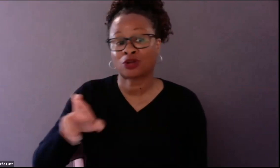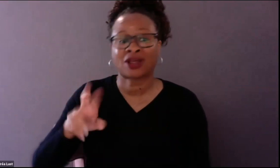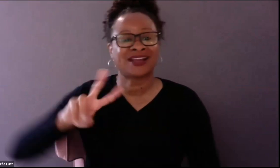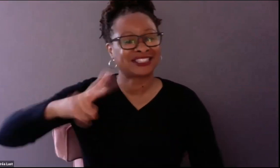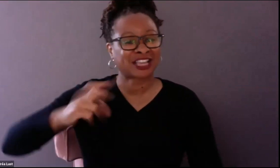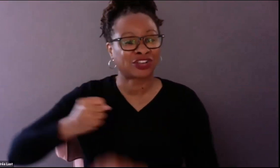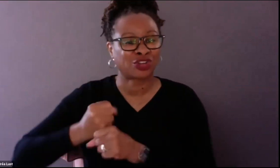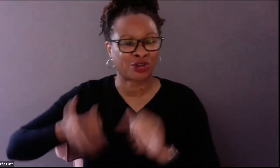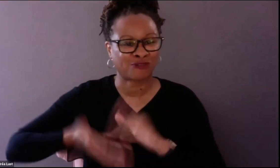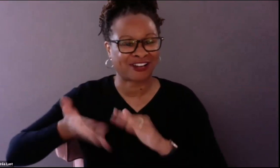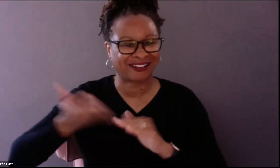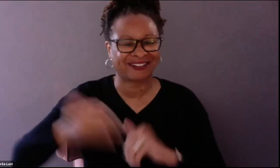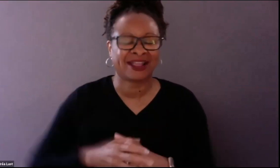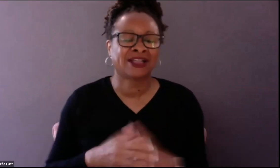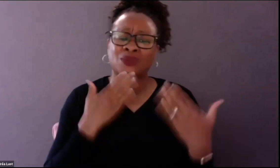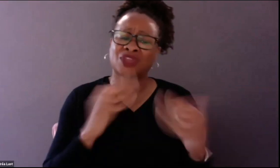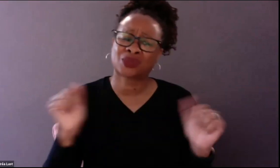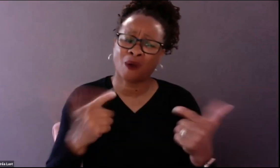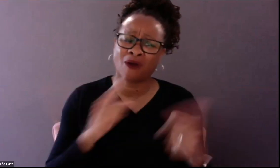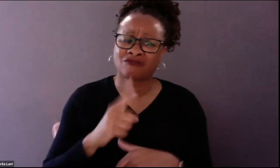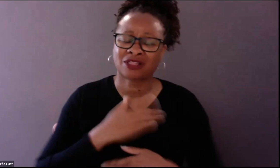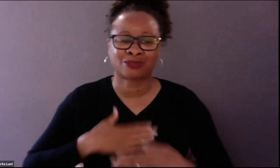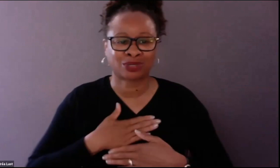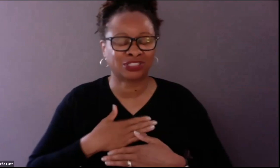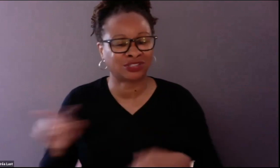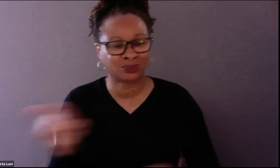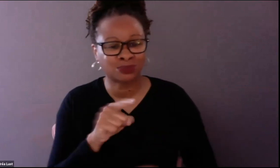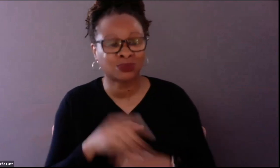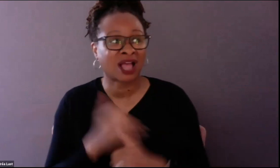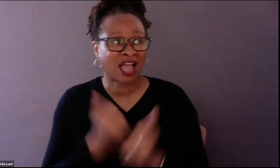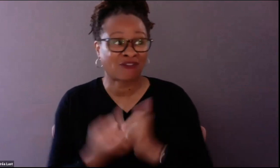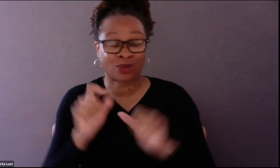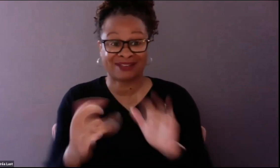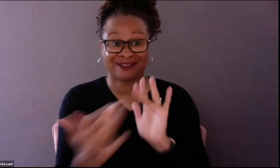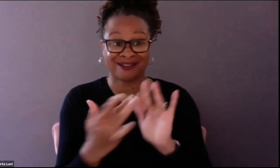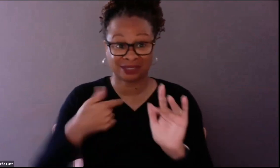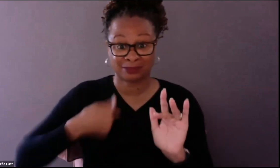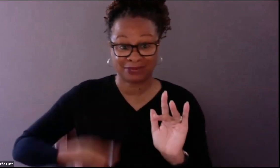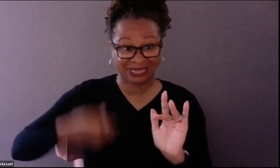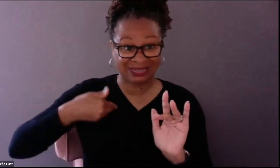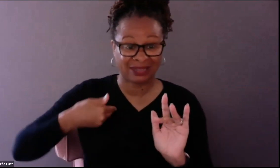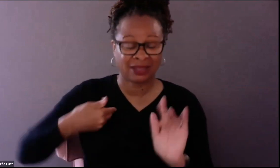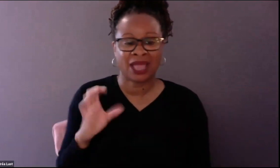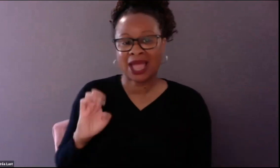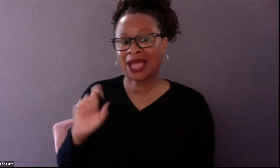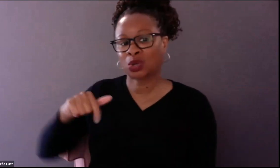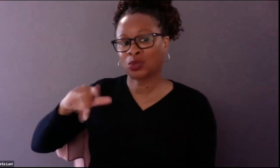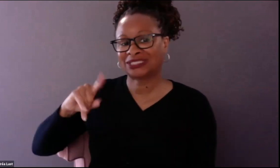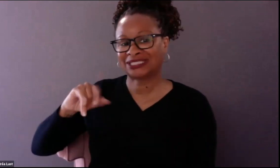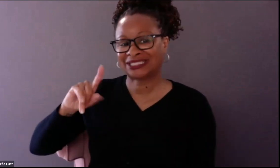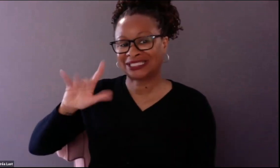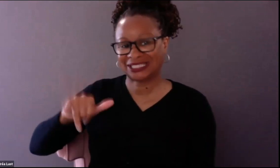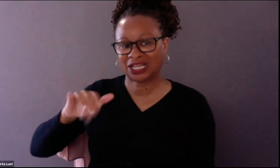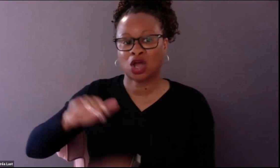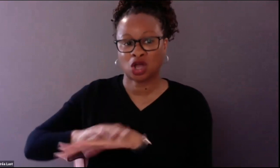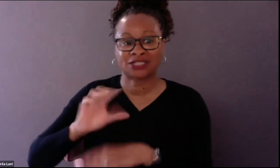running. So yeah, thank you all. Really appreciate it. Everyone is able to reach me, Equiticity on social media,